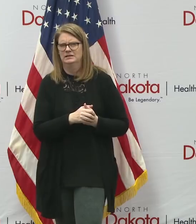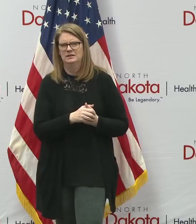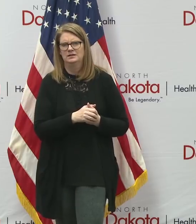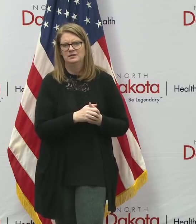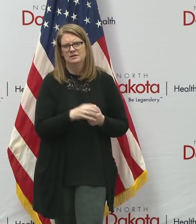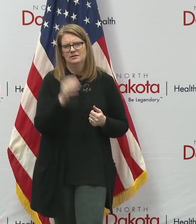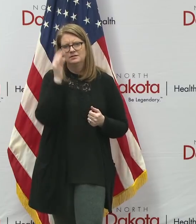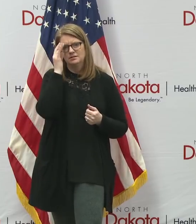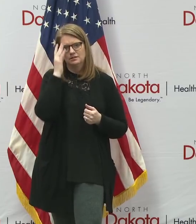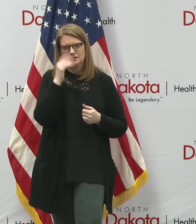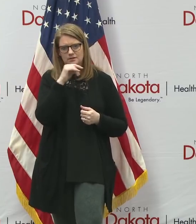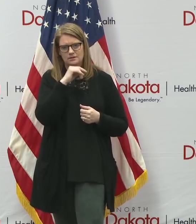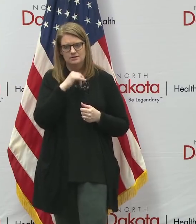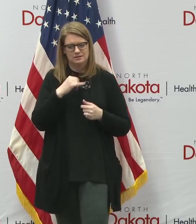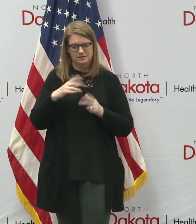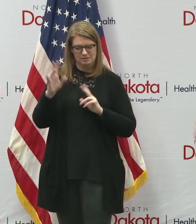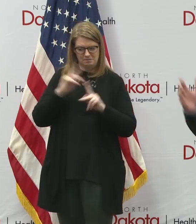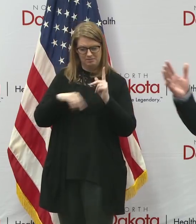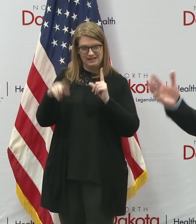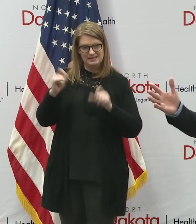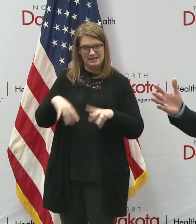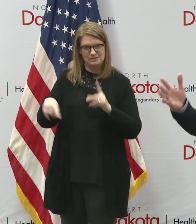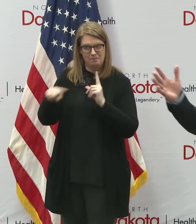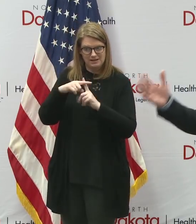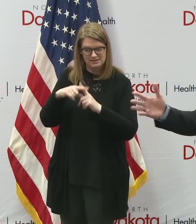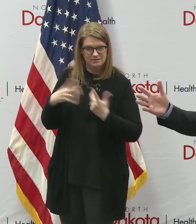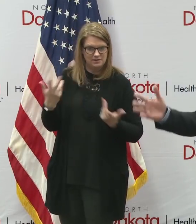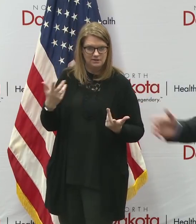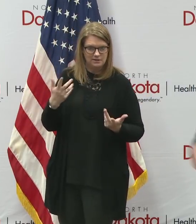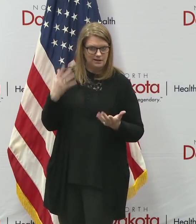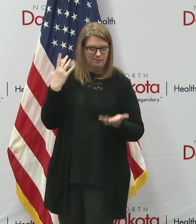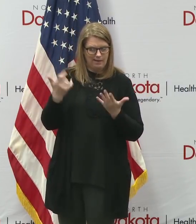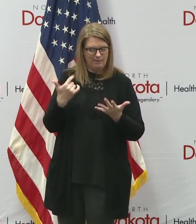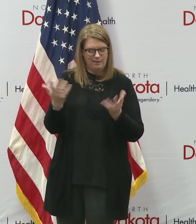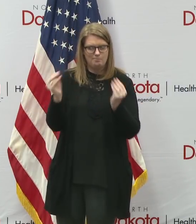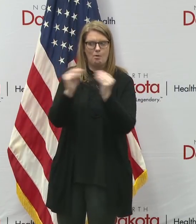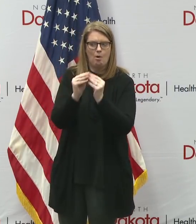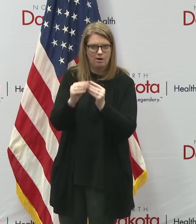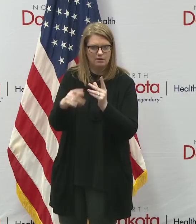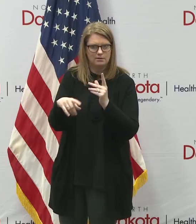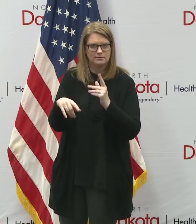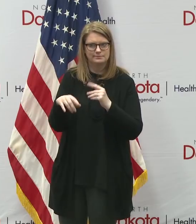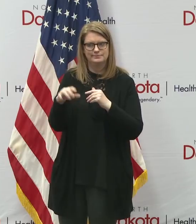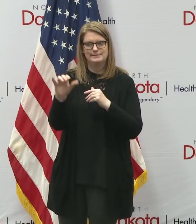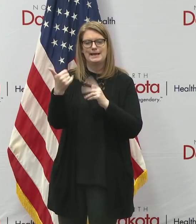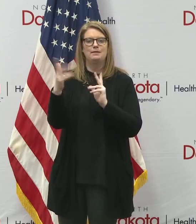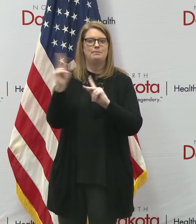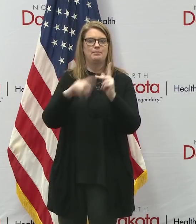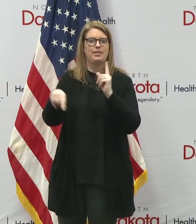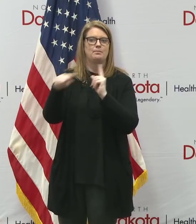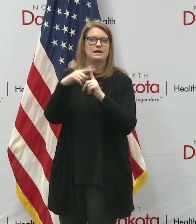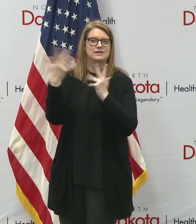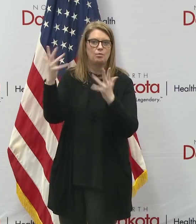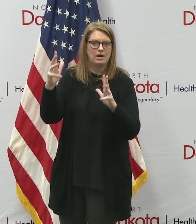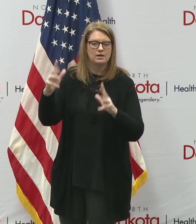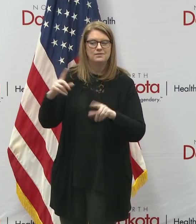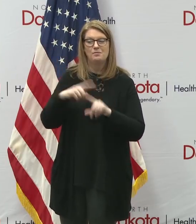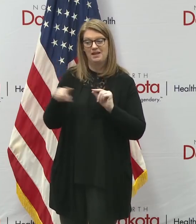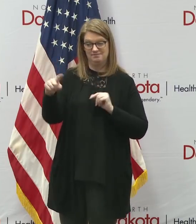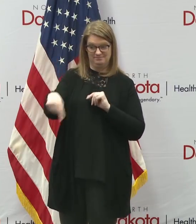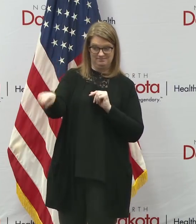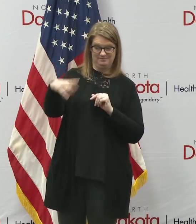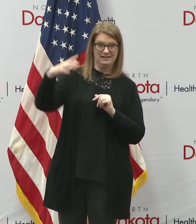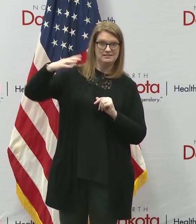about the ones that test positive. Like I said, there could be 10 or more out there that are already positive, but they haven't been tested or